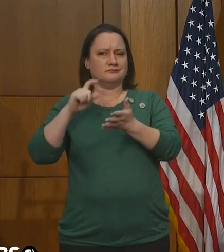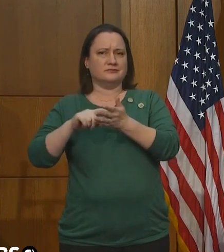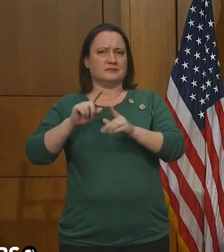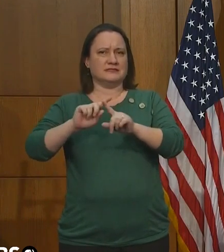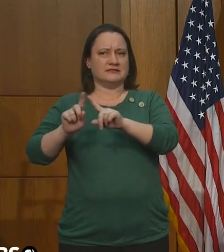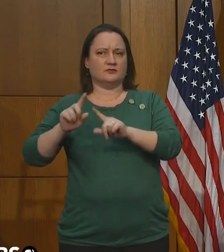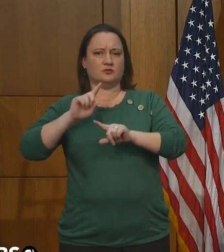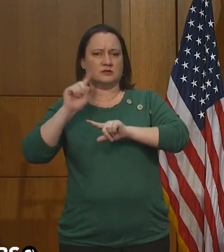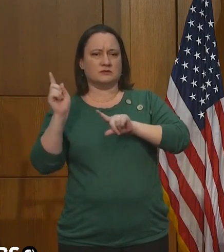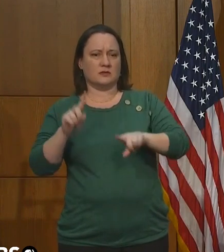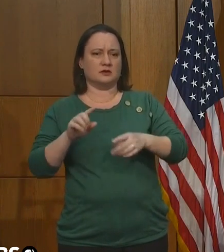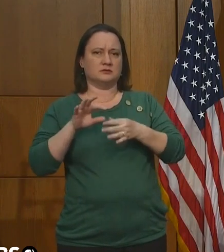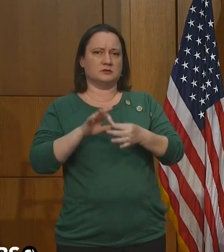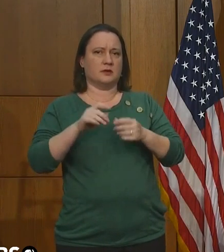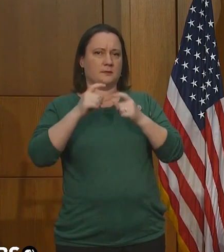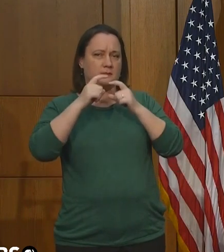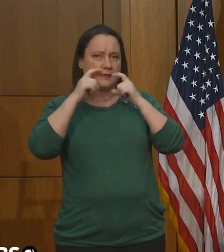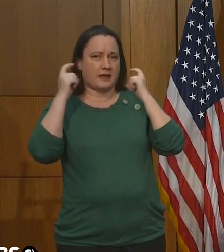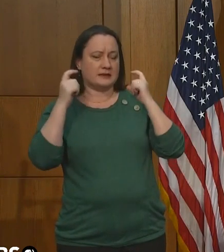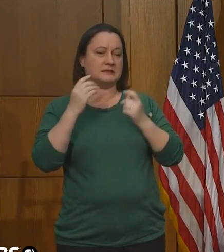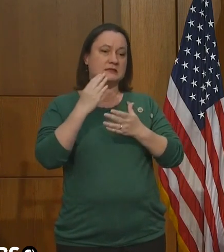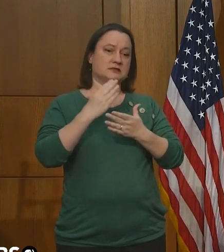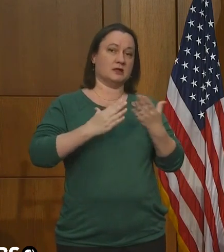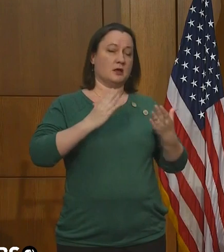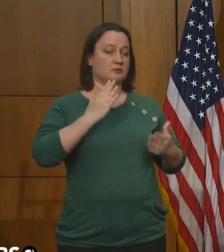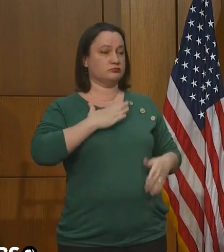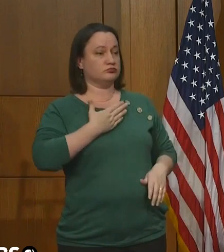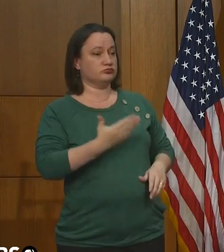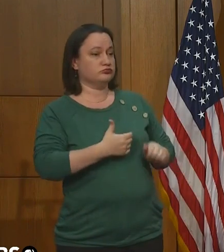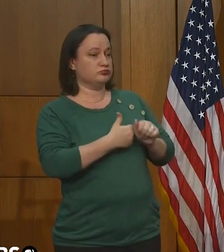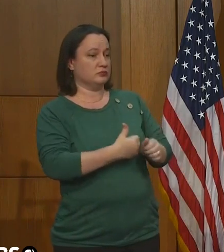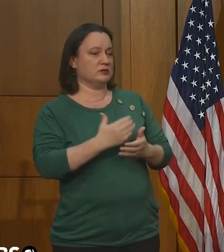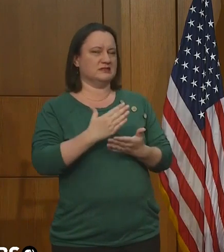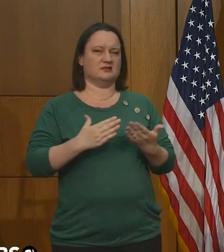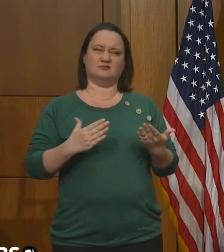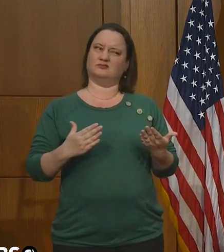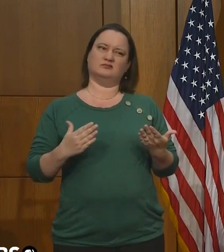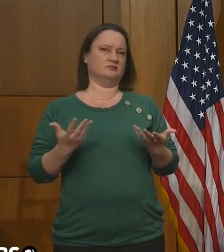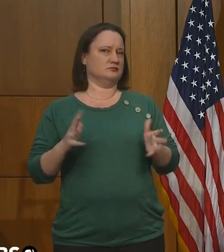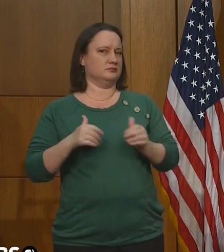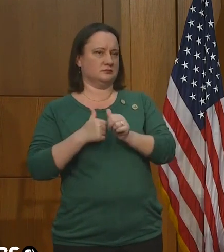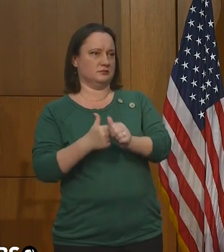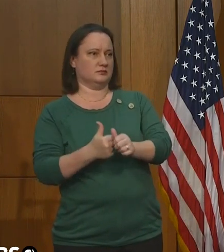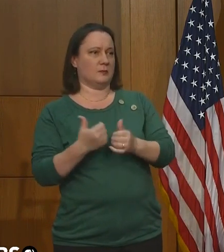some won't. Are we forcing business now to choose between health versus wealth?